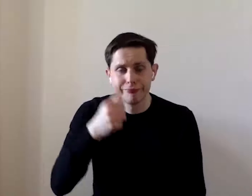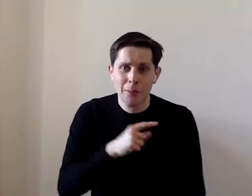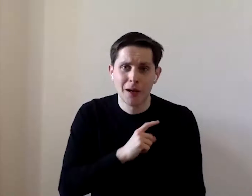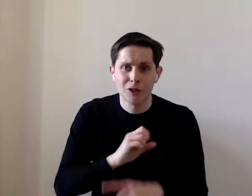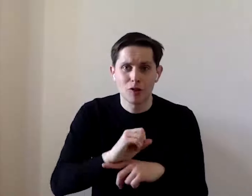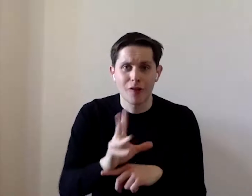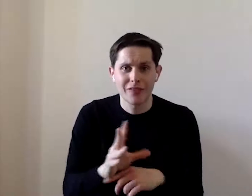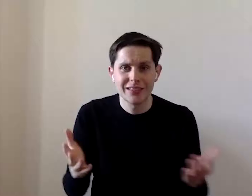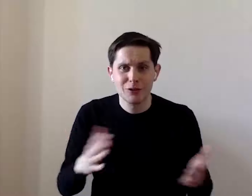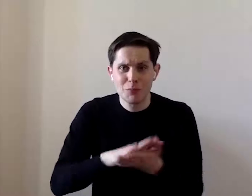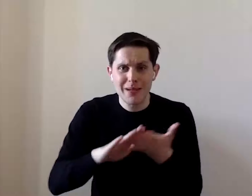tutors would take longer.